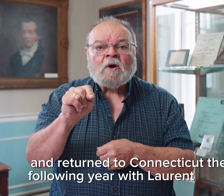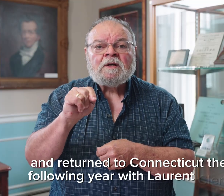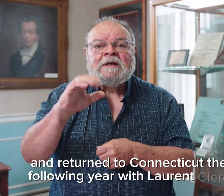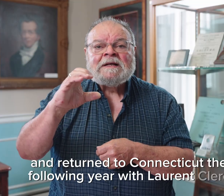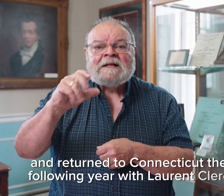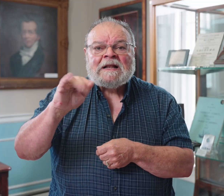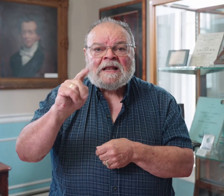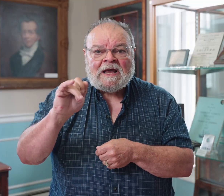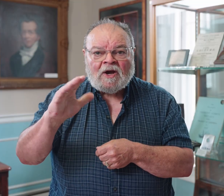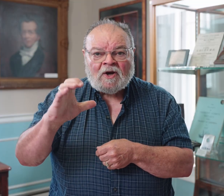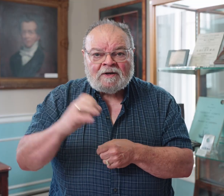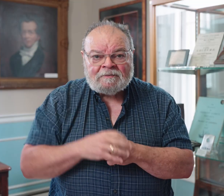Holt.